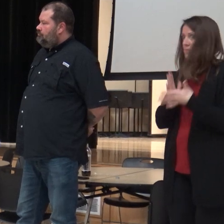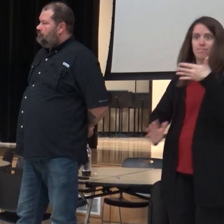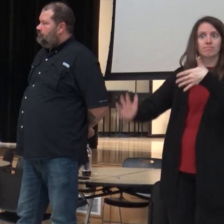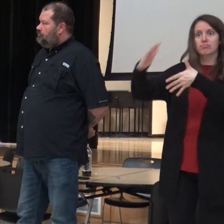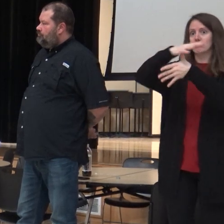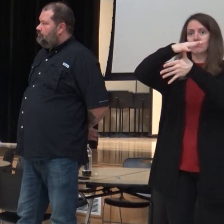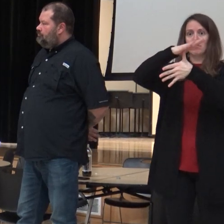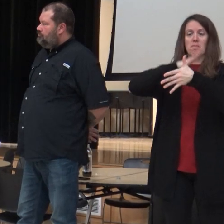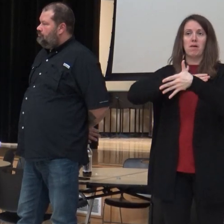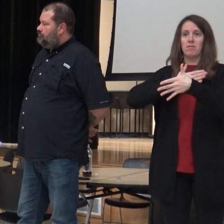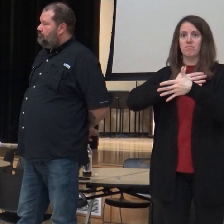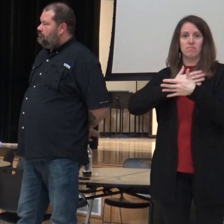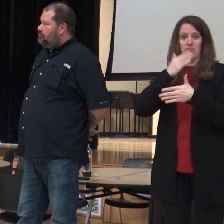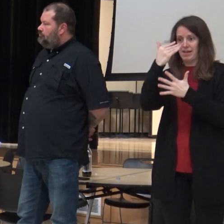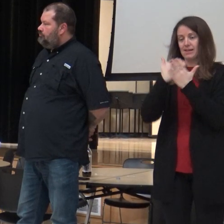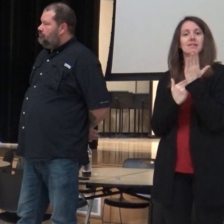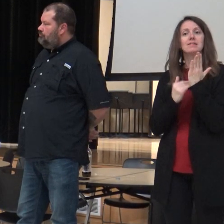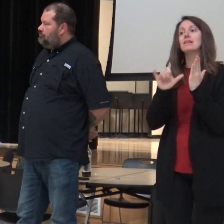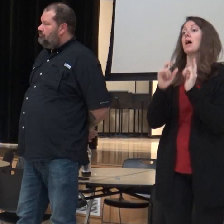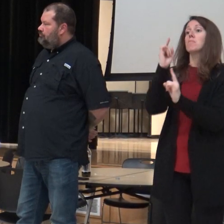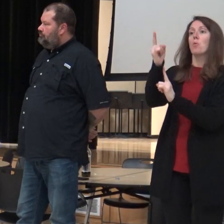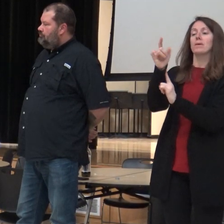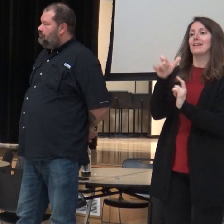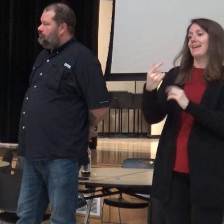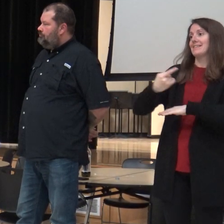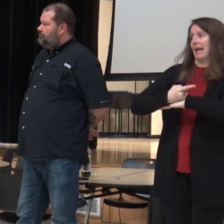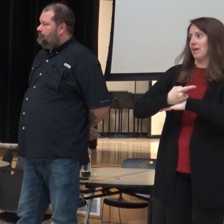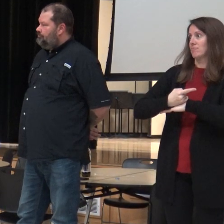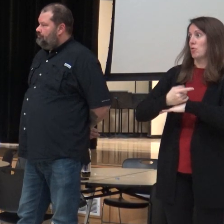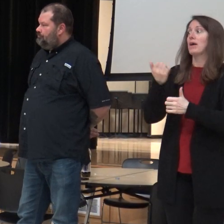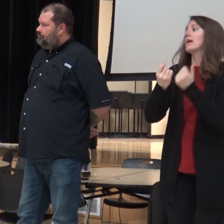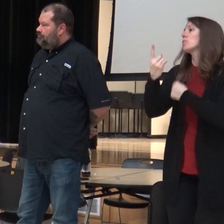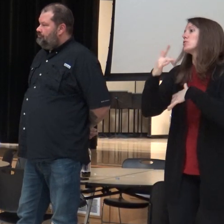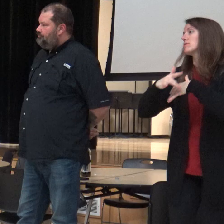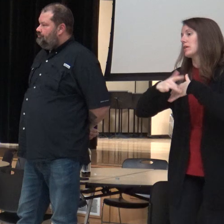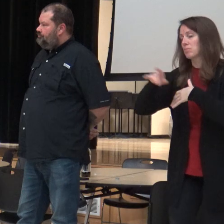top of what I'm doing at that moment in that day or any of us, okay?